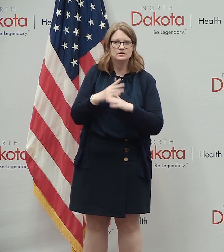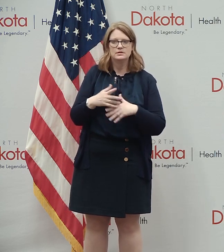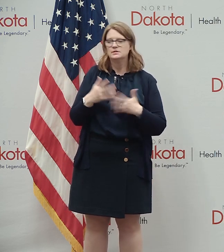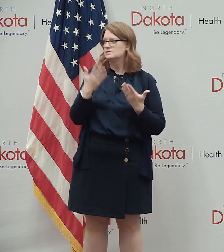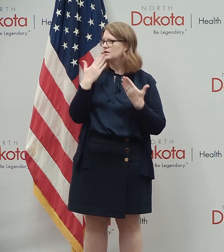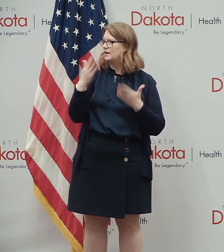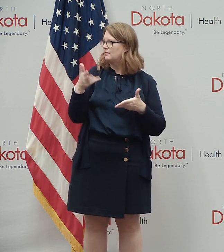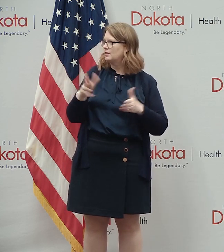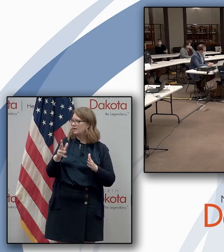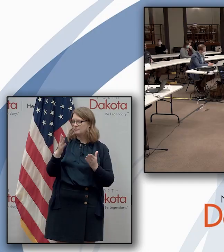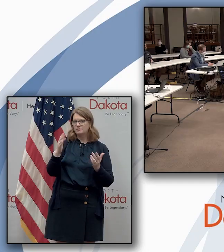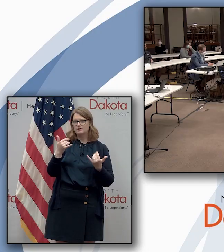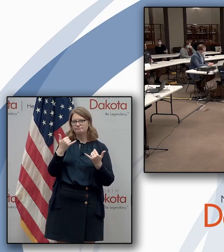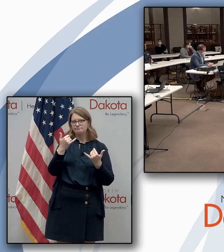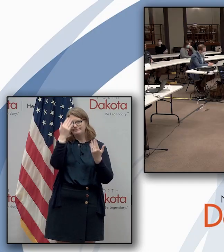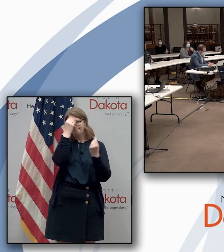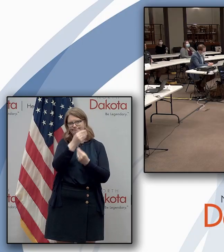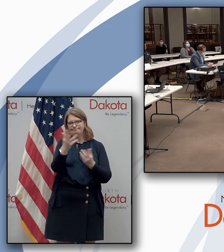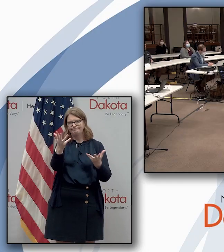update.